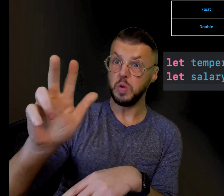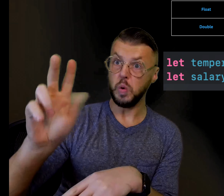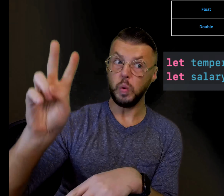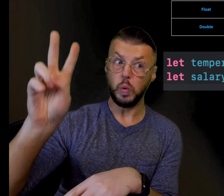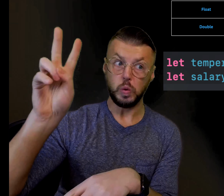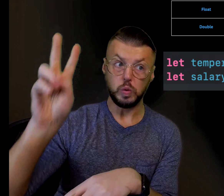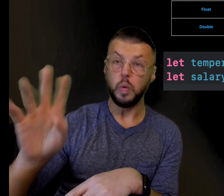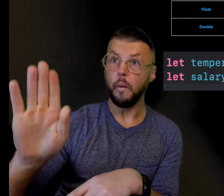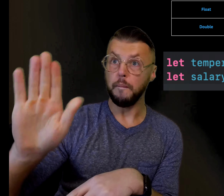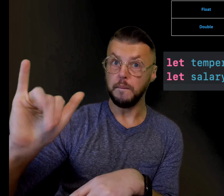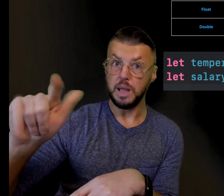that uses